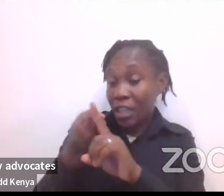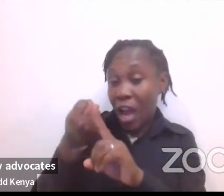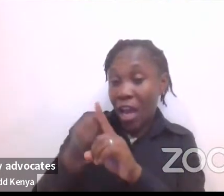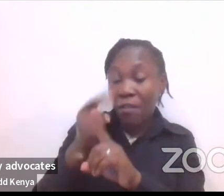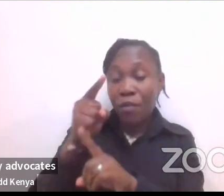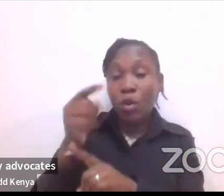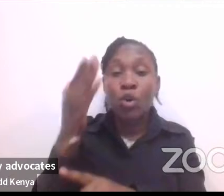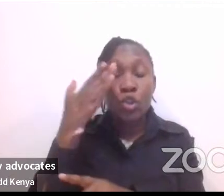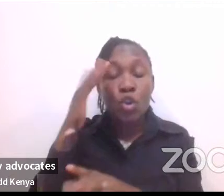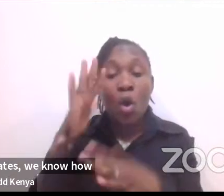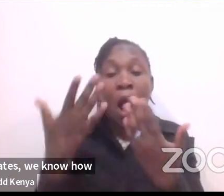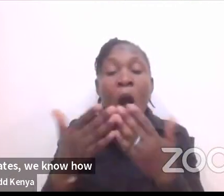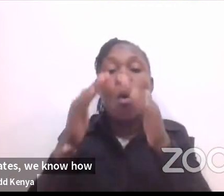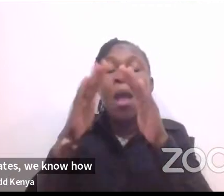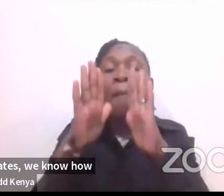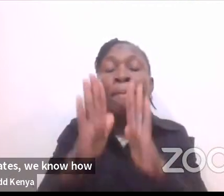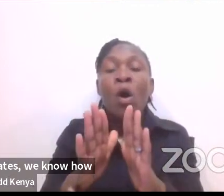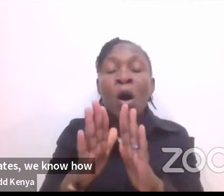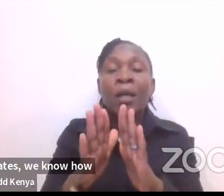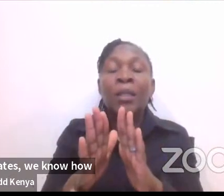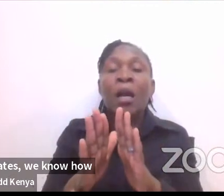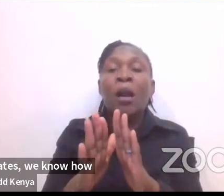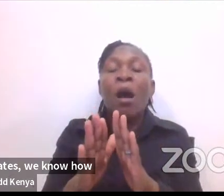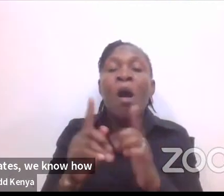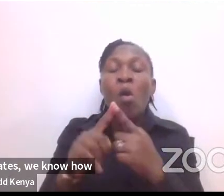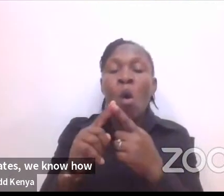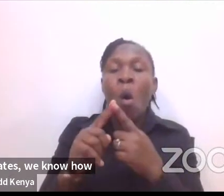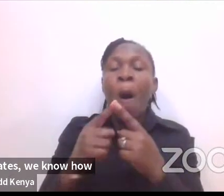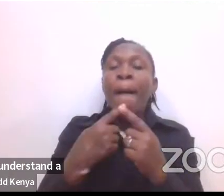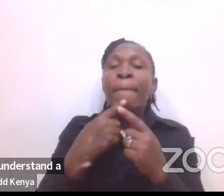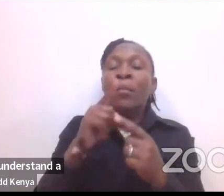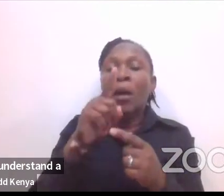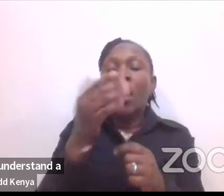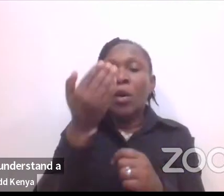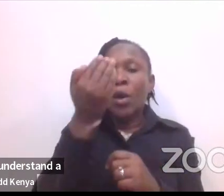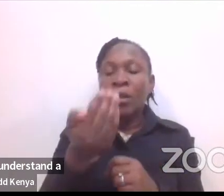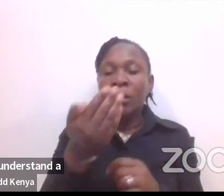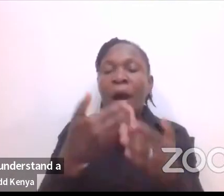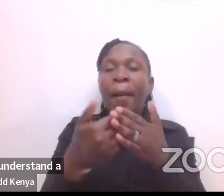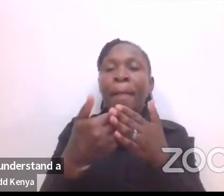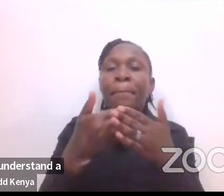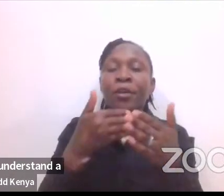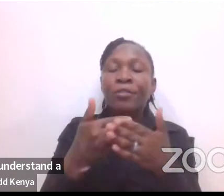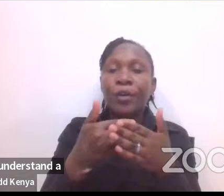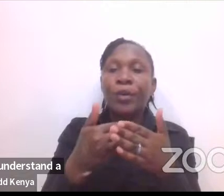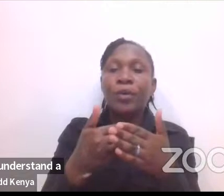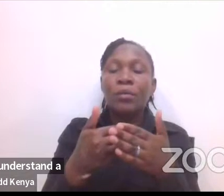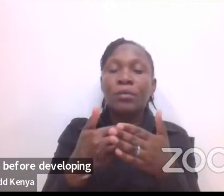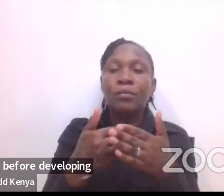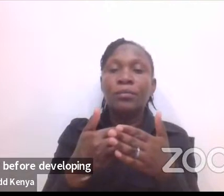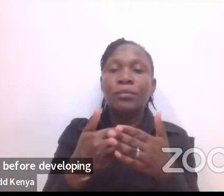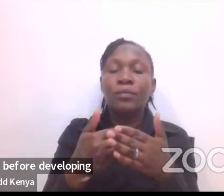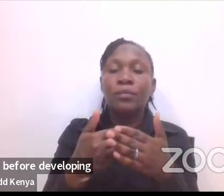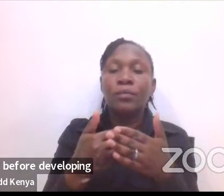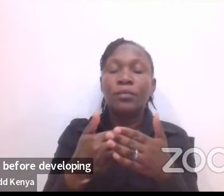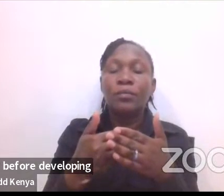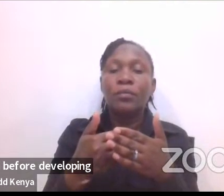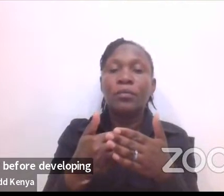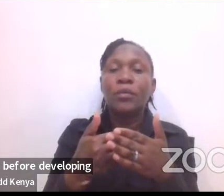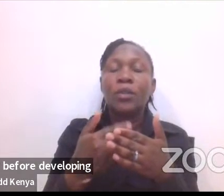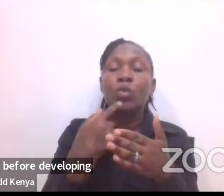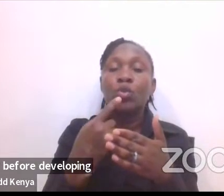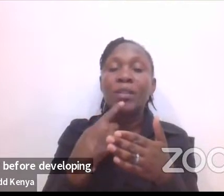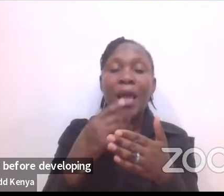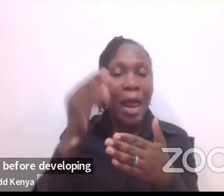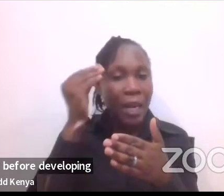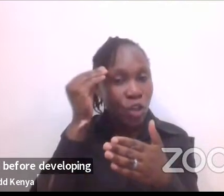essential it is to thoroughly understand a child before developing their individual education plan.